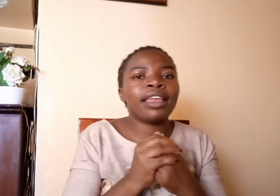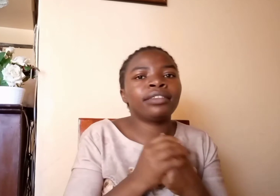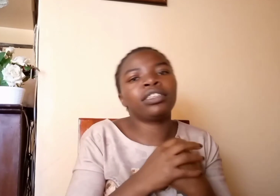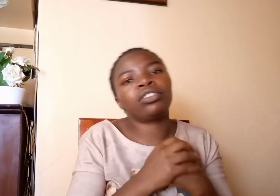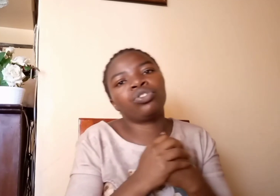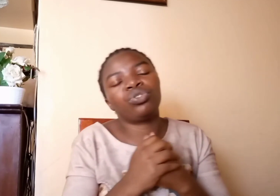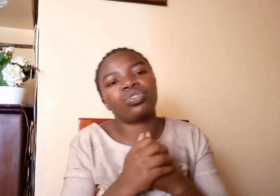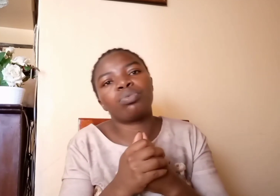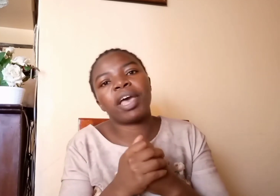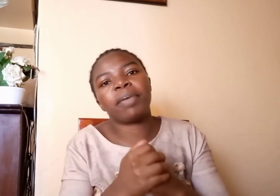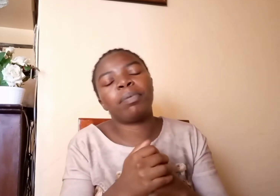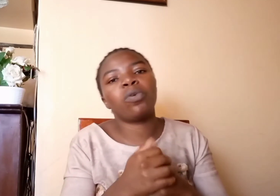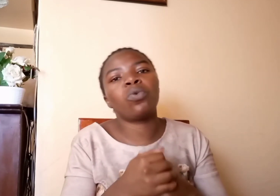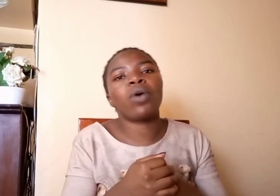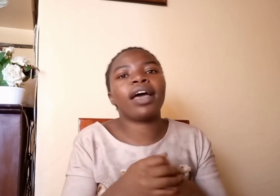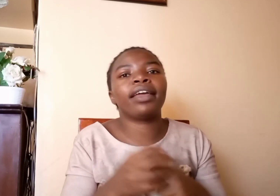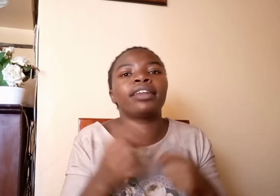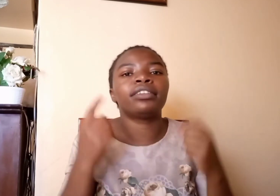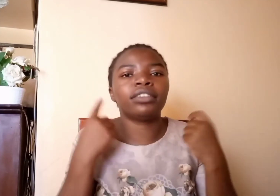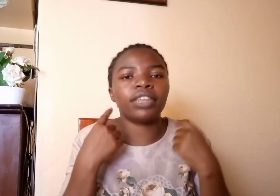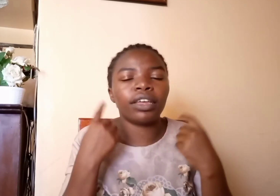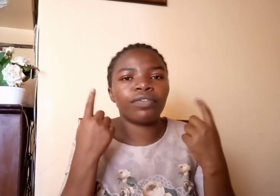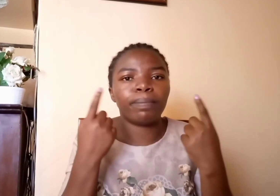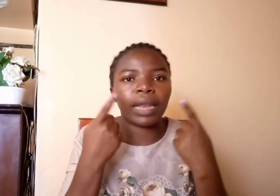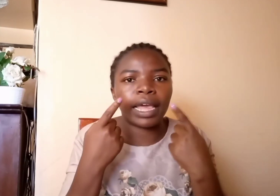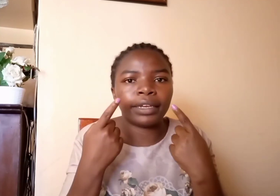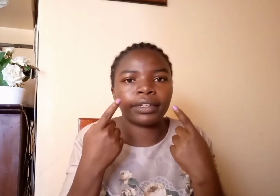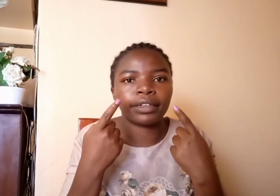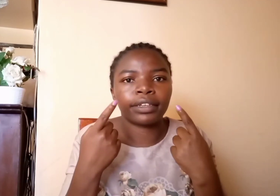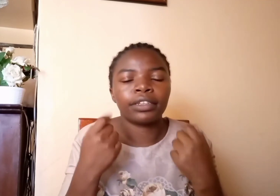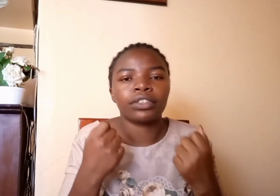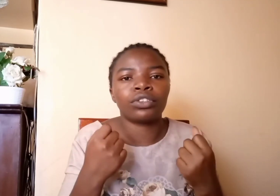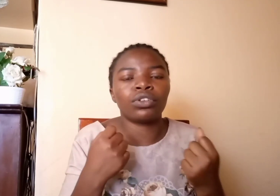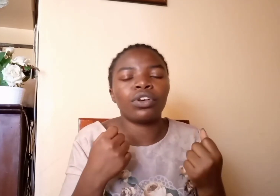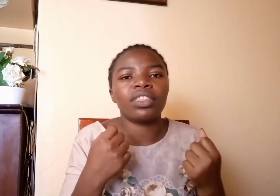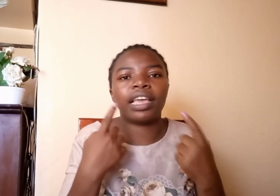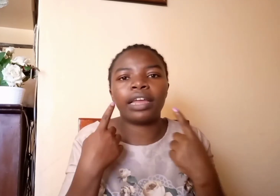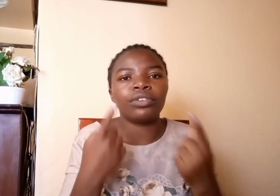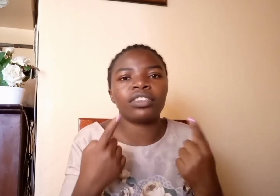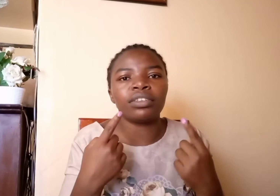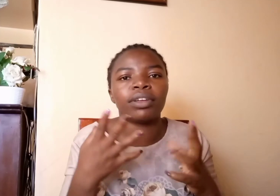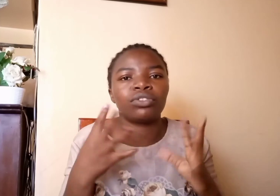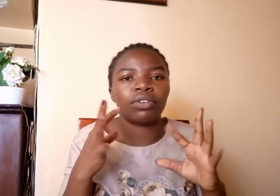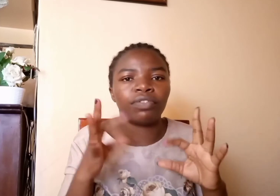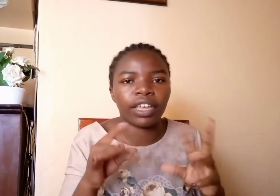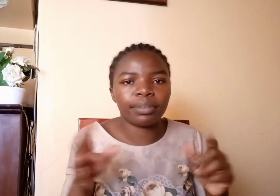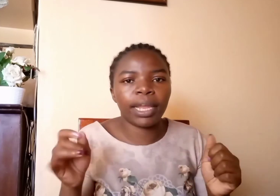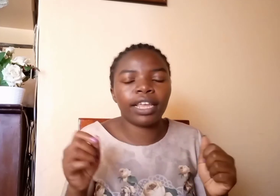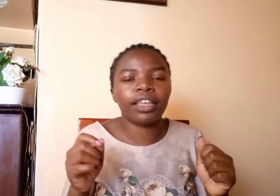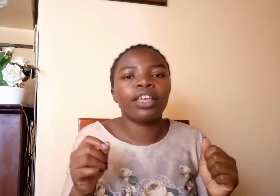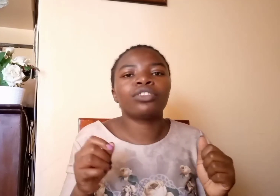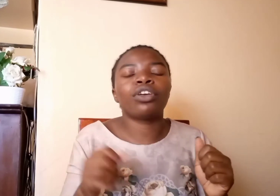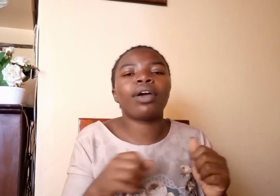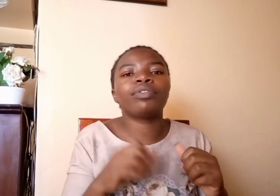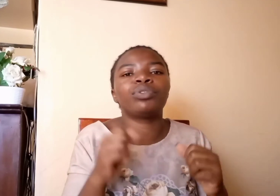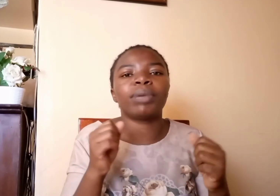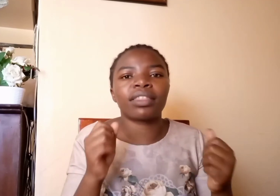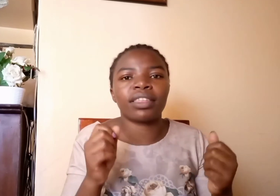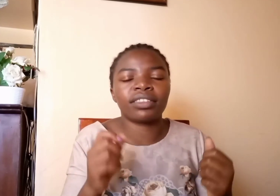Then this is used by people who are deaf, blind. So they cannot see what you are fingerspelling, so you have to make the